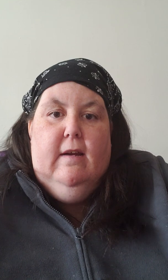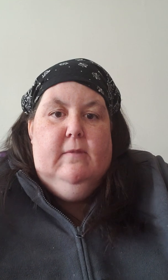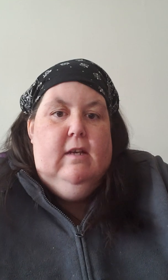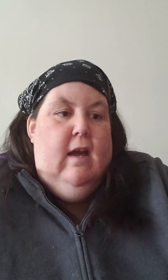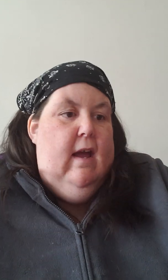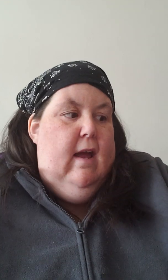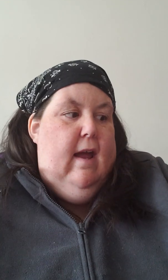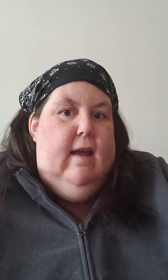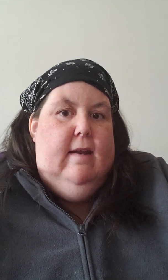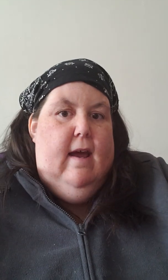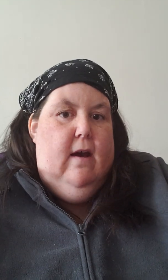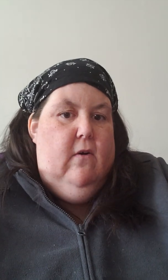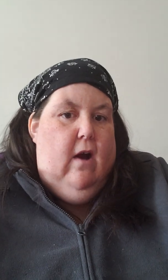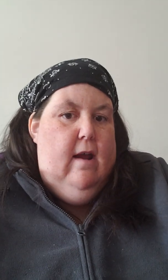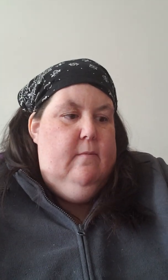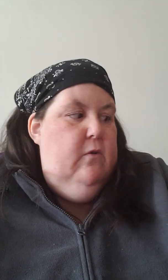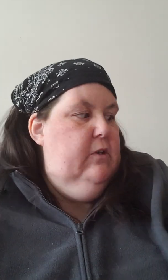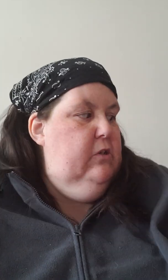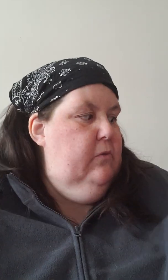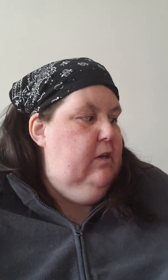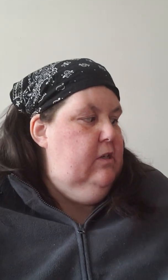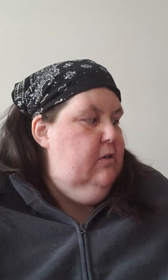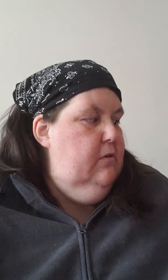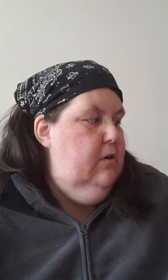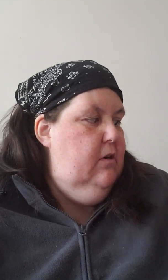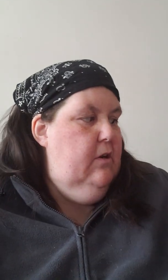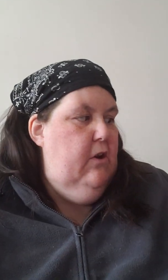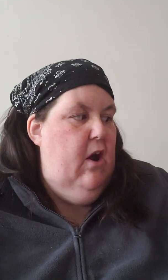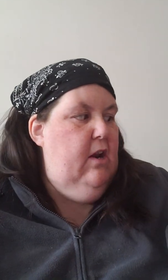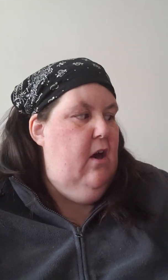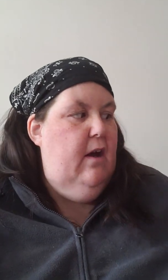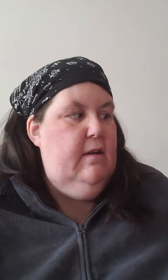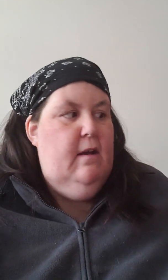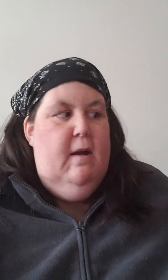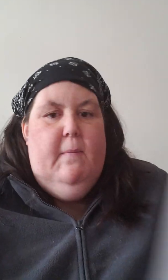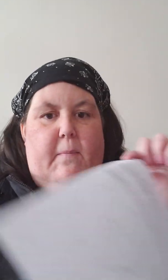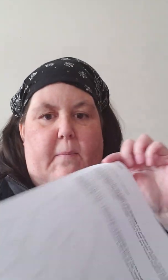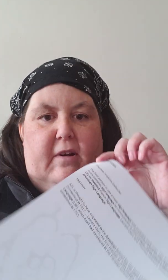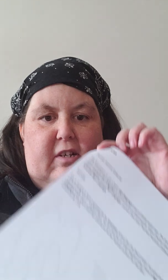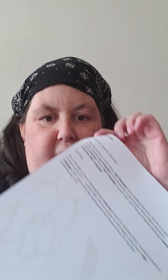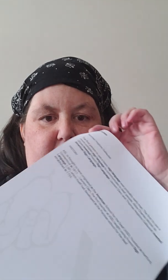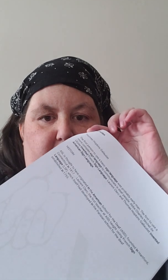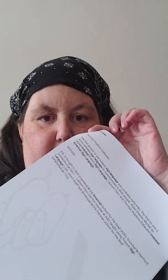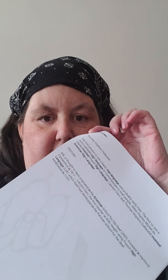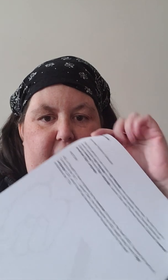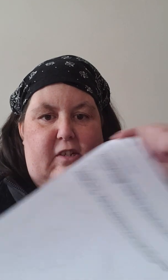items. And now I am going to read you, not a lot, but just a little bit of